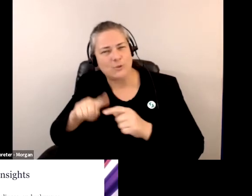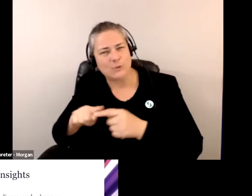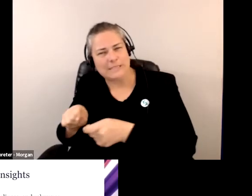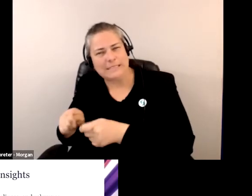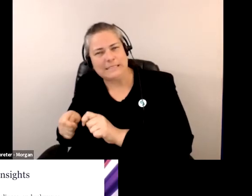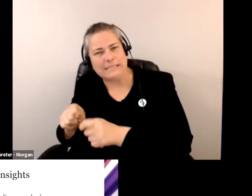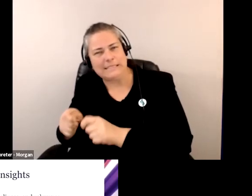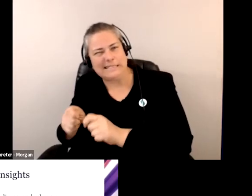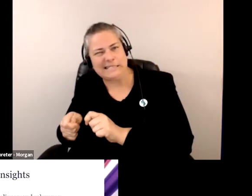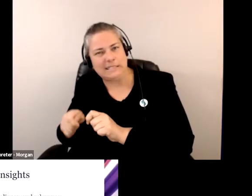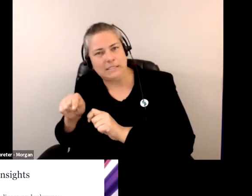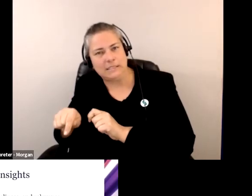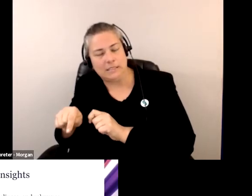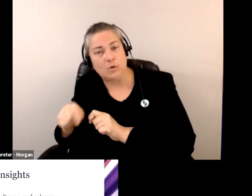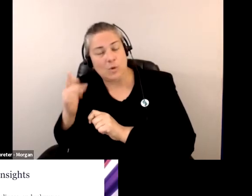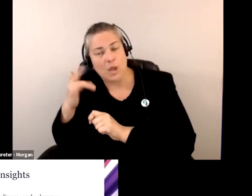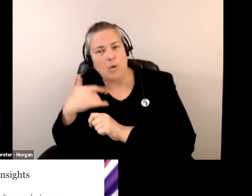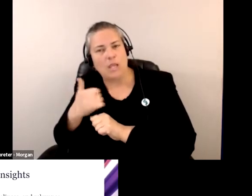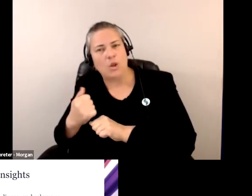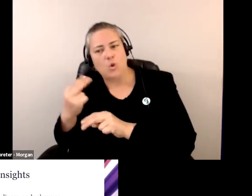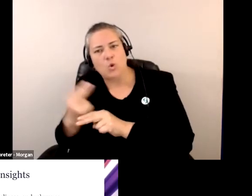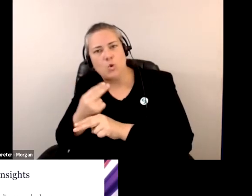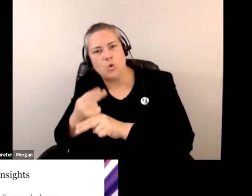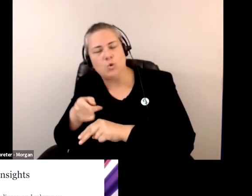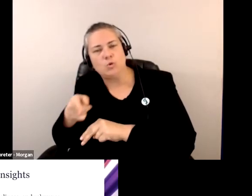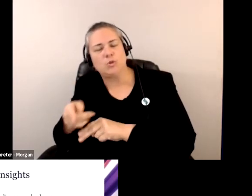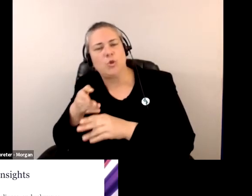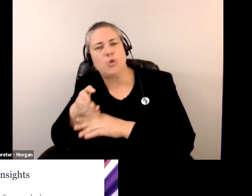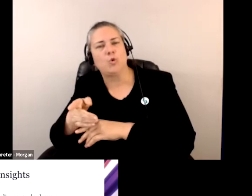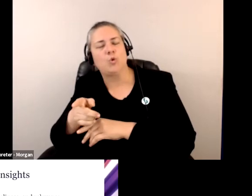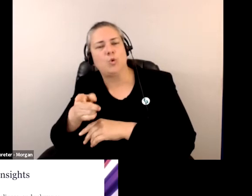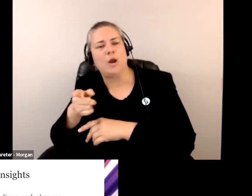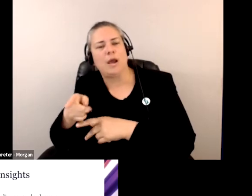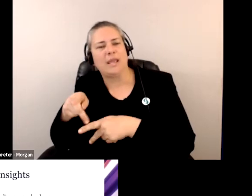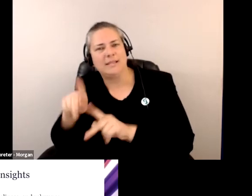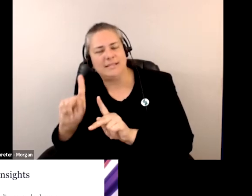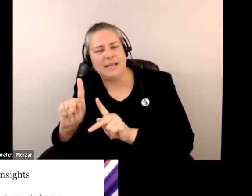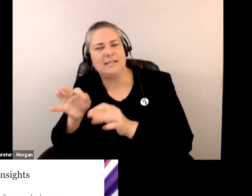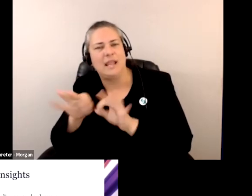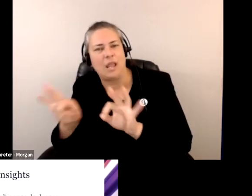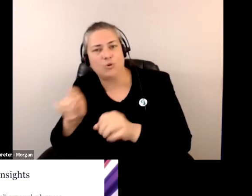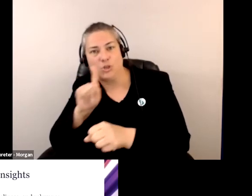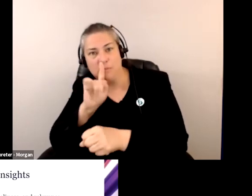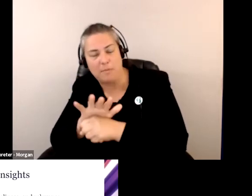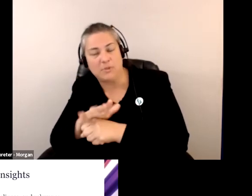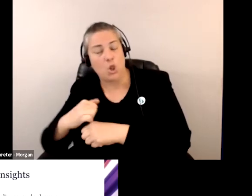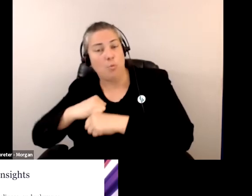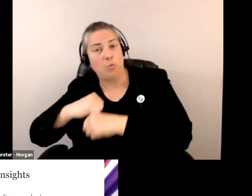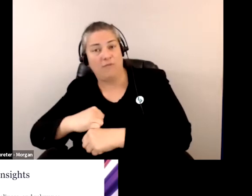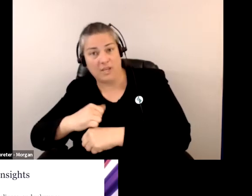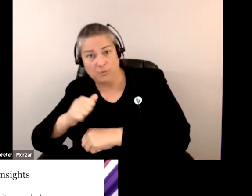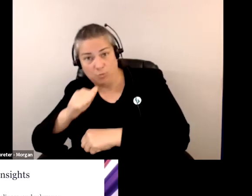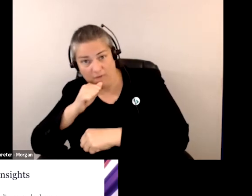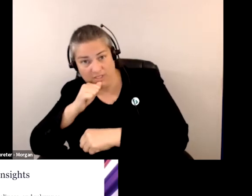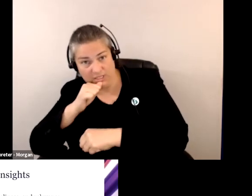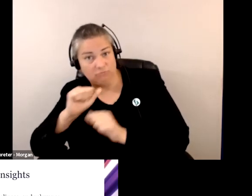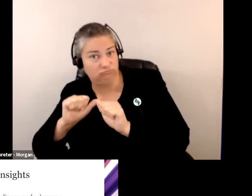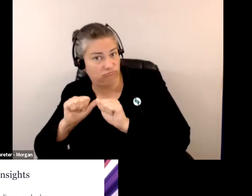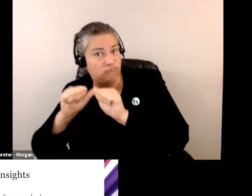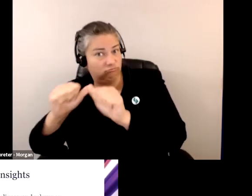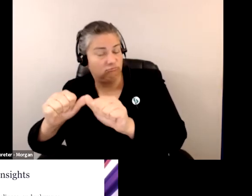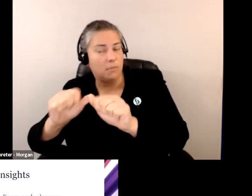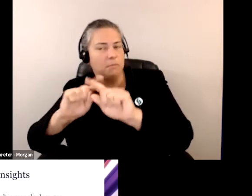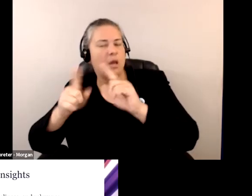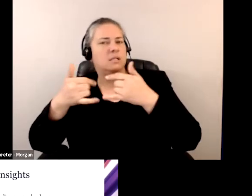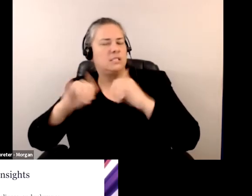can facilitate the use through consent language and commitments that protect privacy on the one hand, continue to protect privacy, but allow